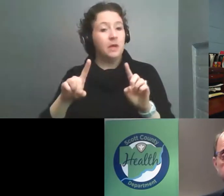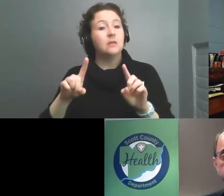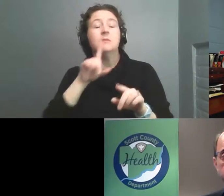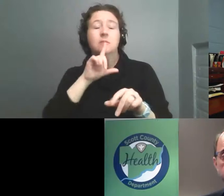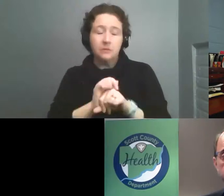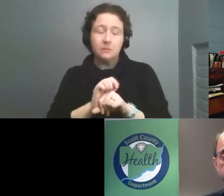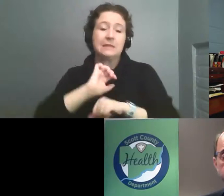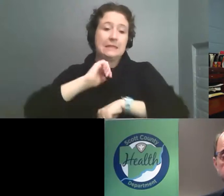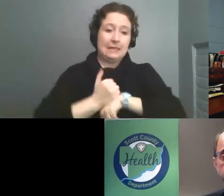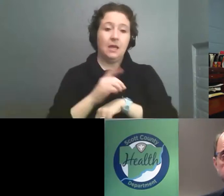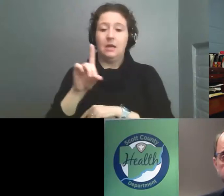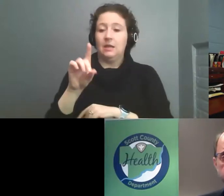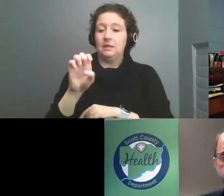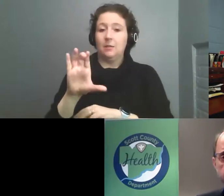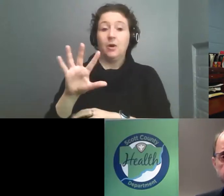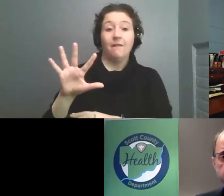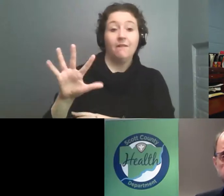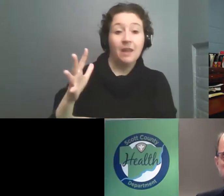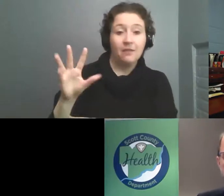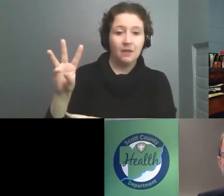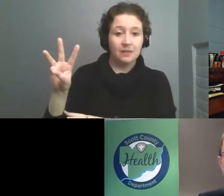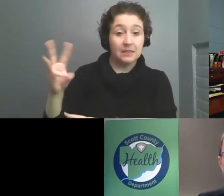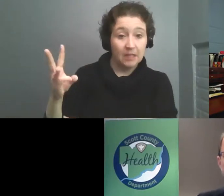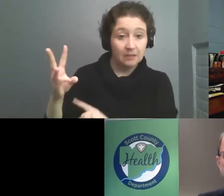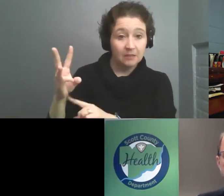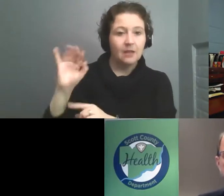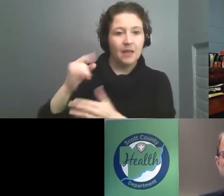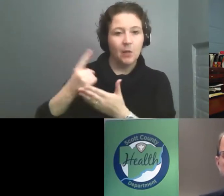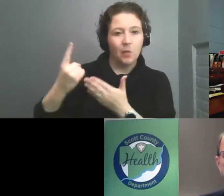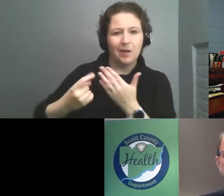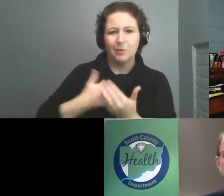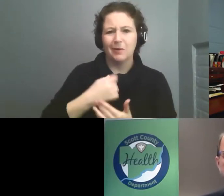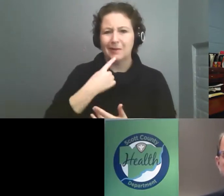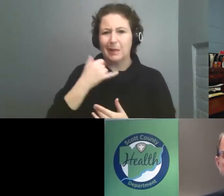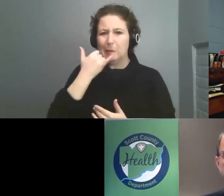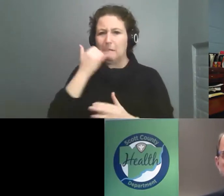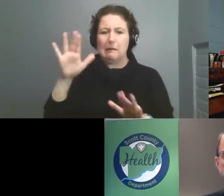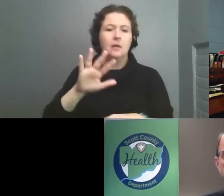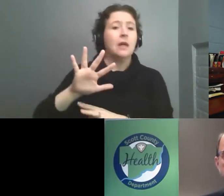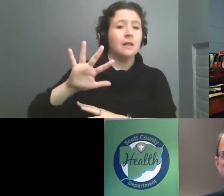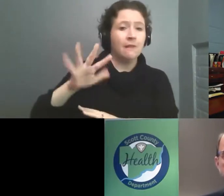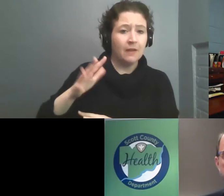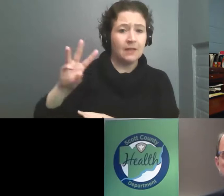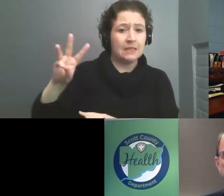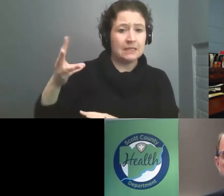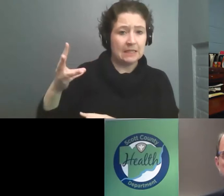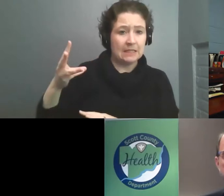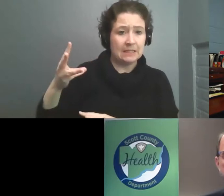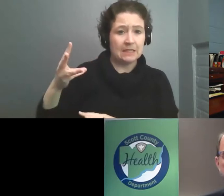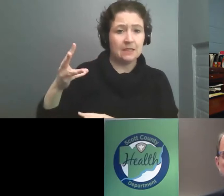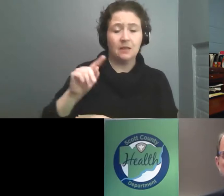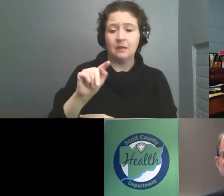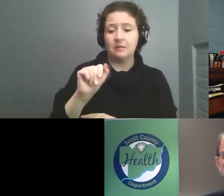December 5th and 6th. That is the weekend. I'm sorry if I said that wrong. December 5th and 6th at Tax Slayer